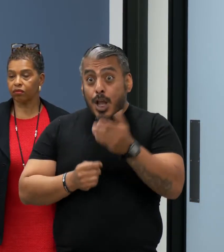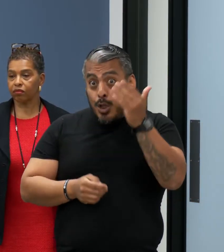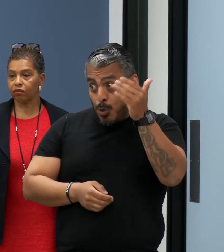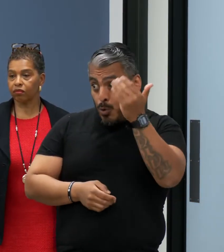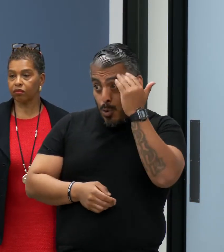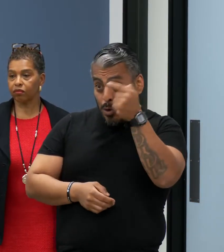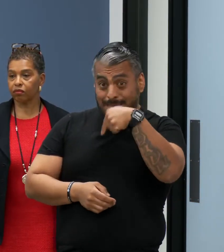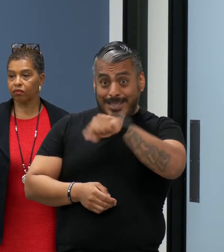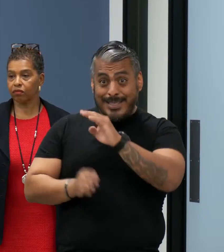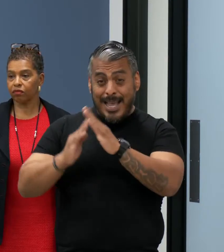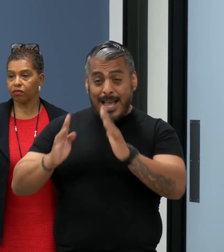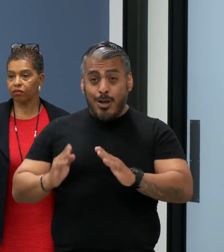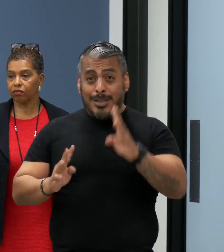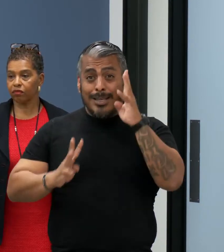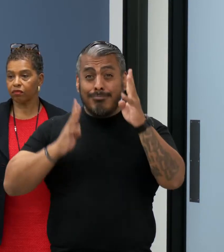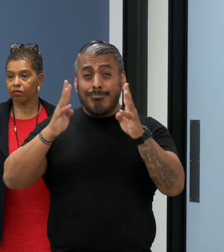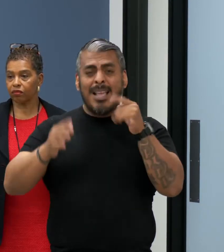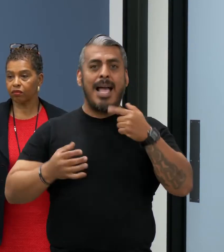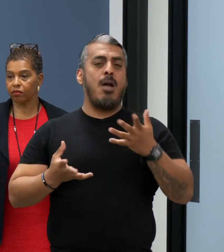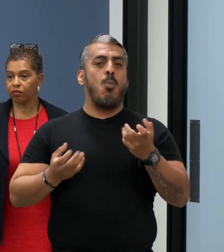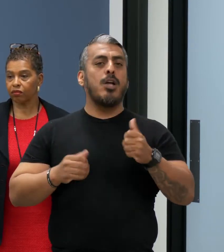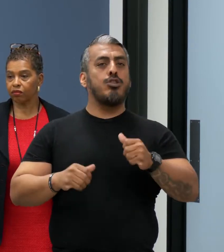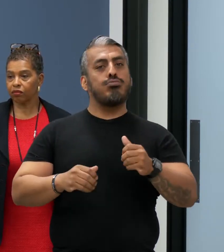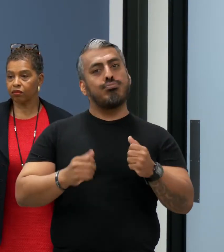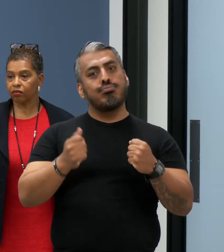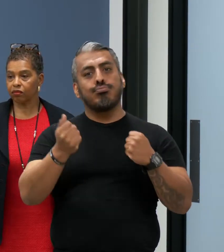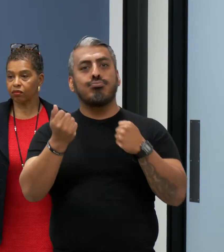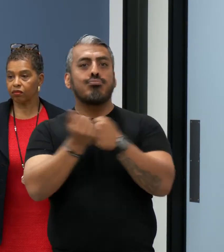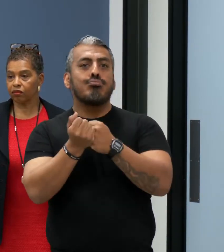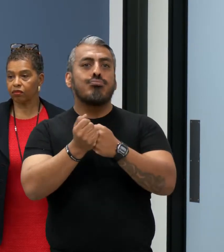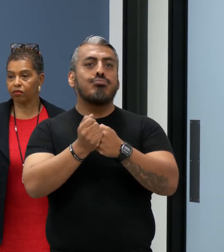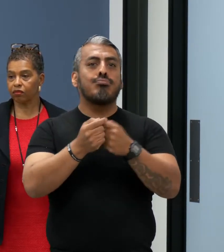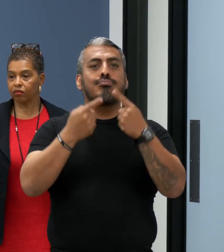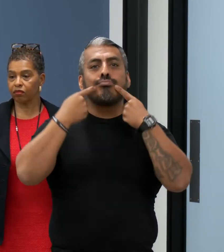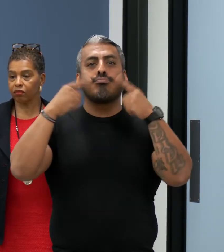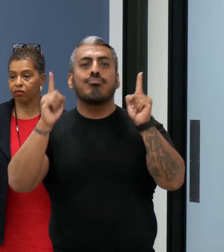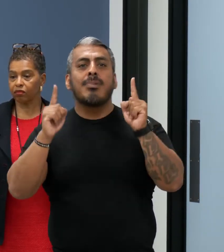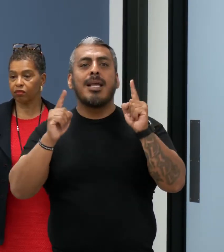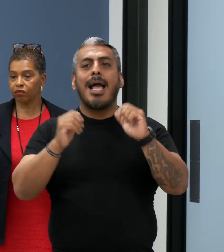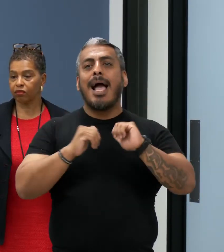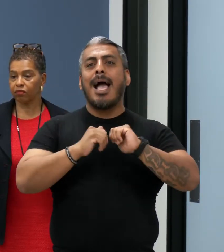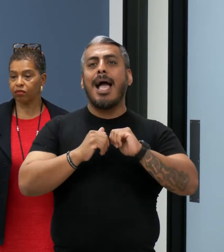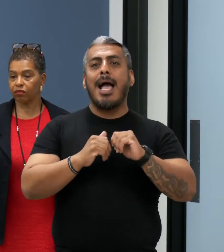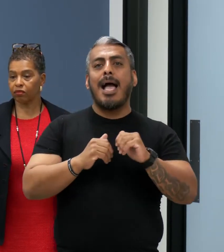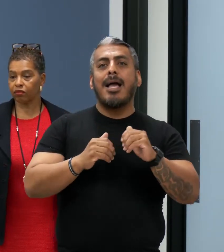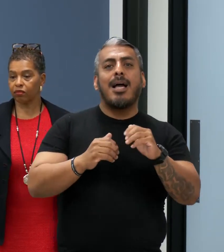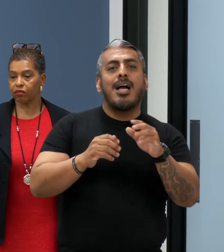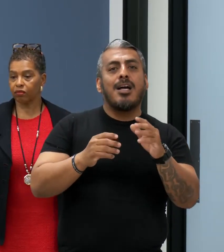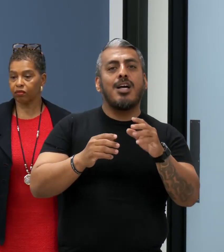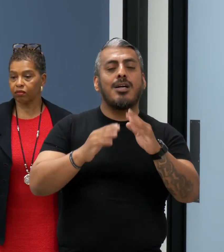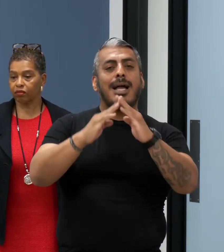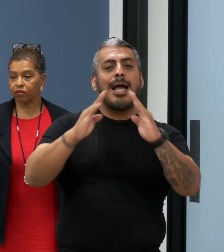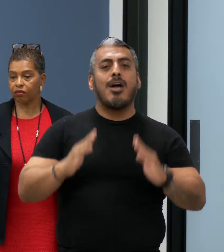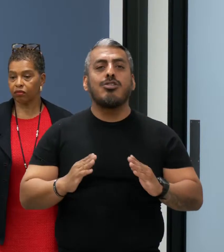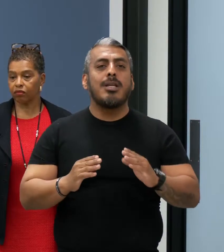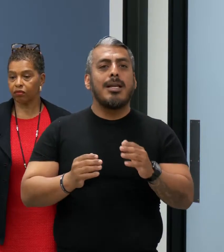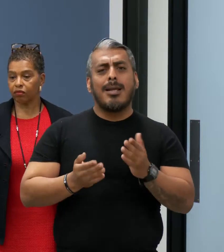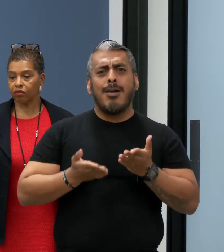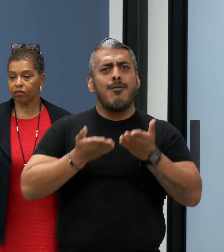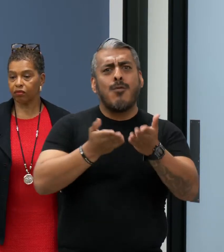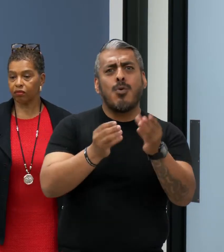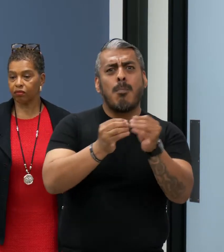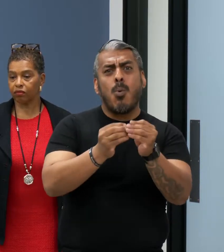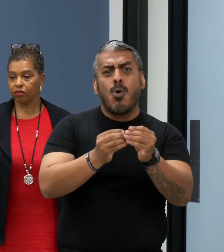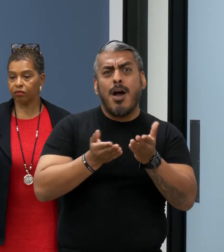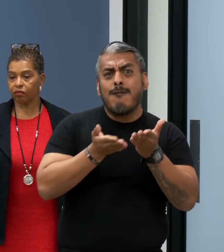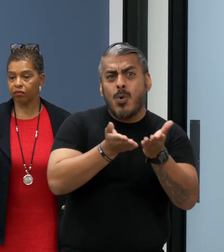Innovation Week, I'd like to uplift the work that we're doing to address housing and to boost more affordable housing.